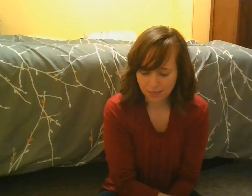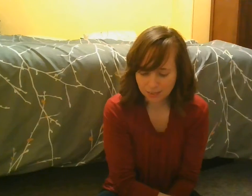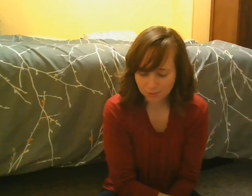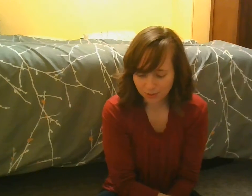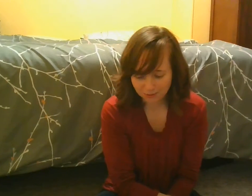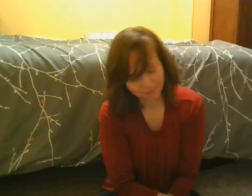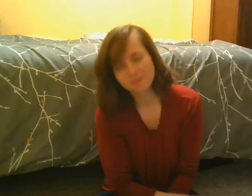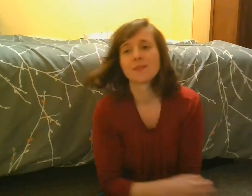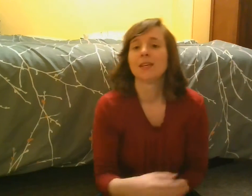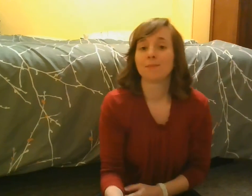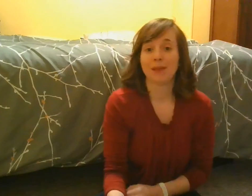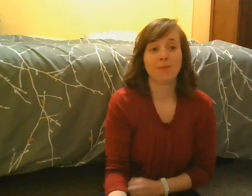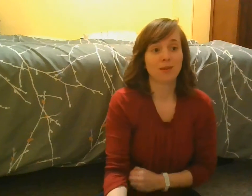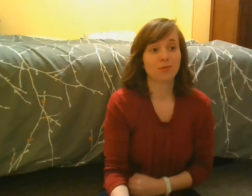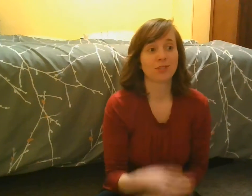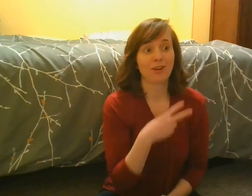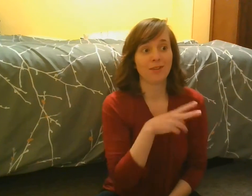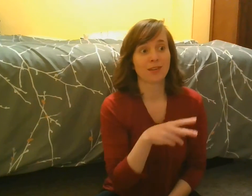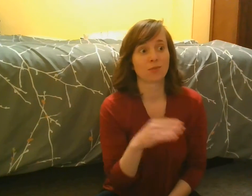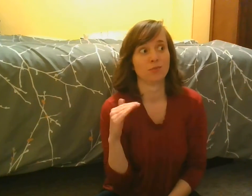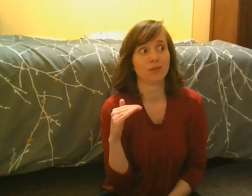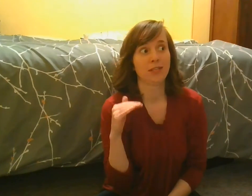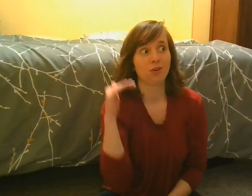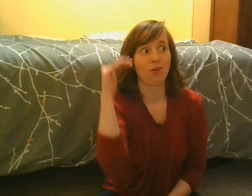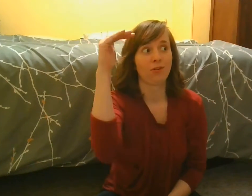Next one, maybe you saw like a really tall guy.